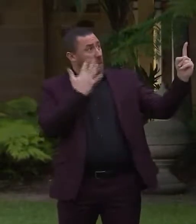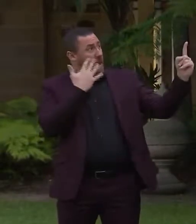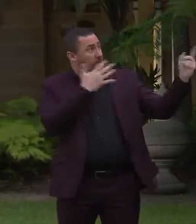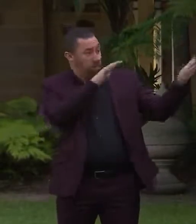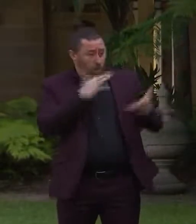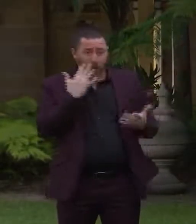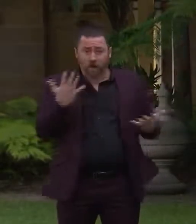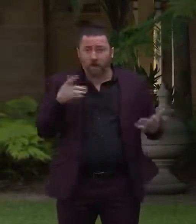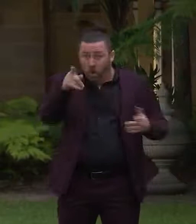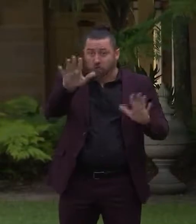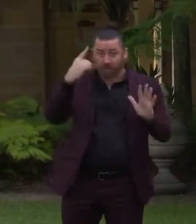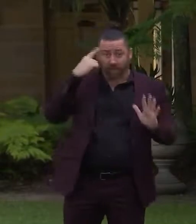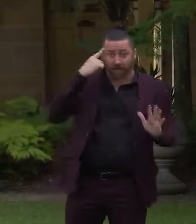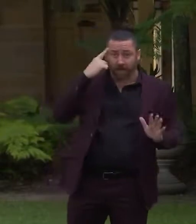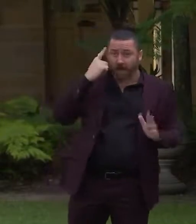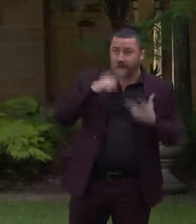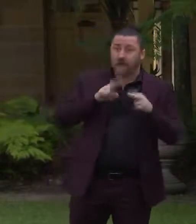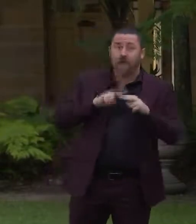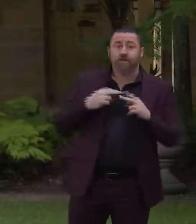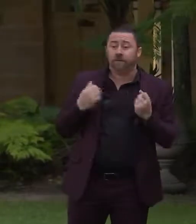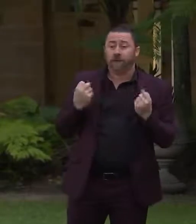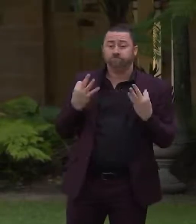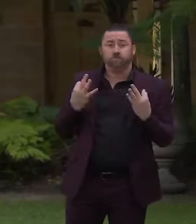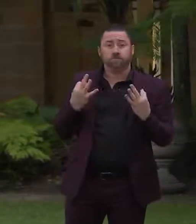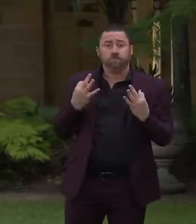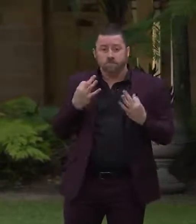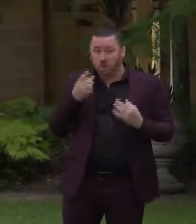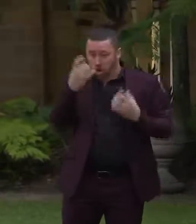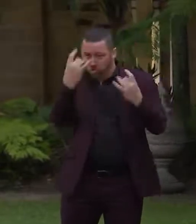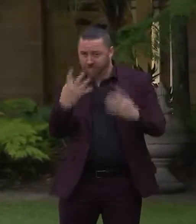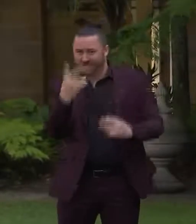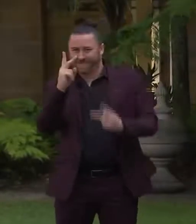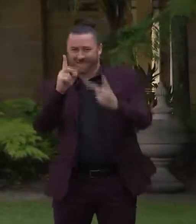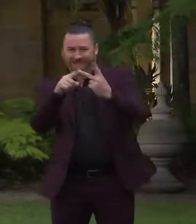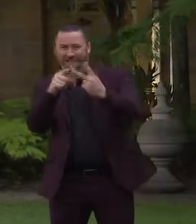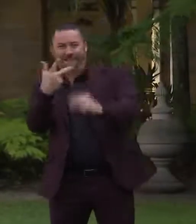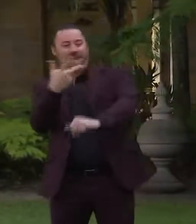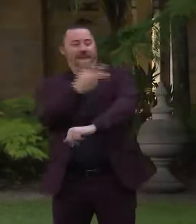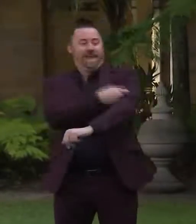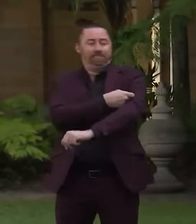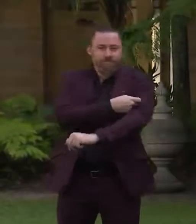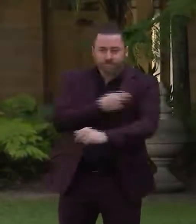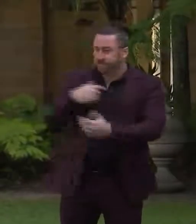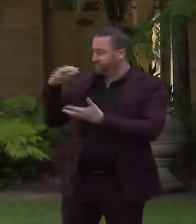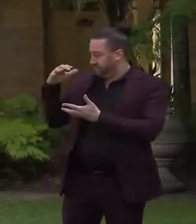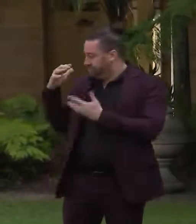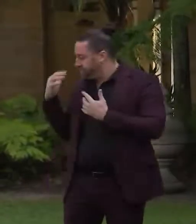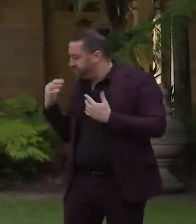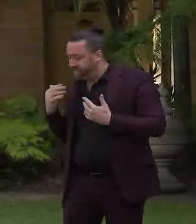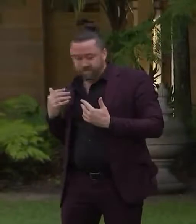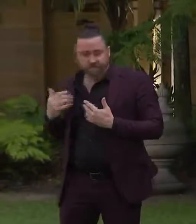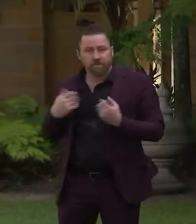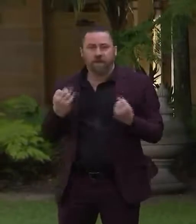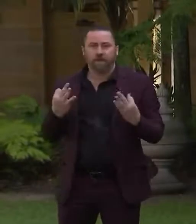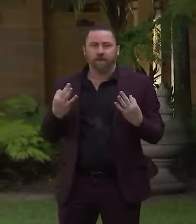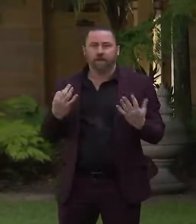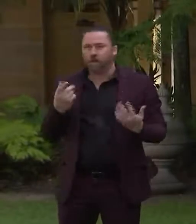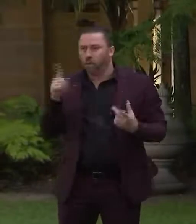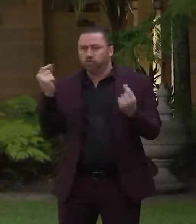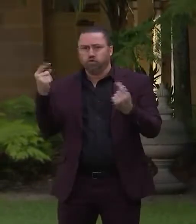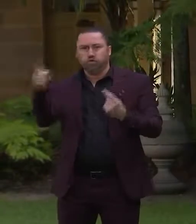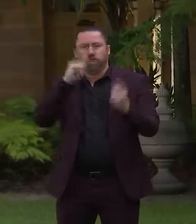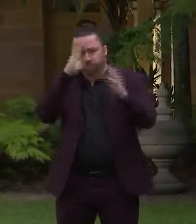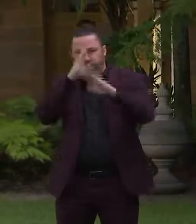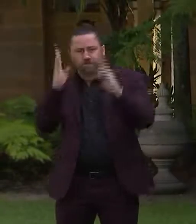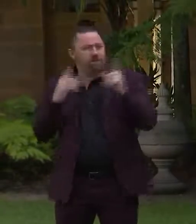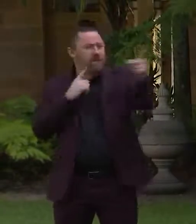you imagine what would happen if we did not have the second dosage for people who've had their first in that 12-week period.